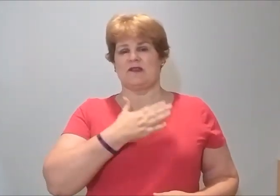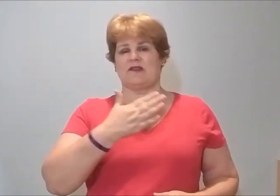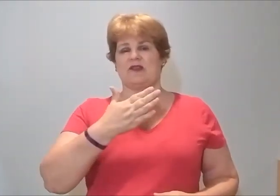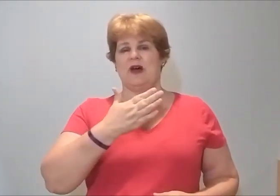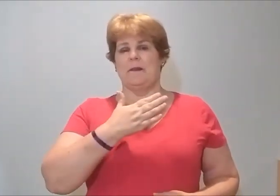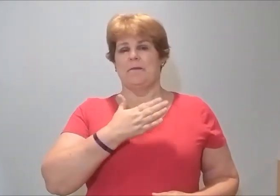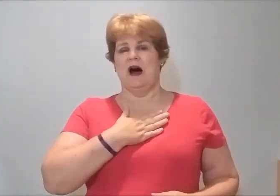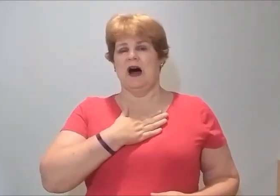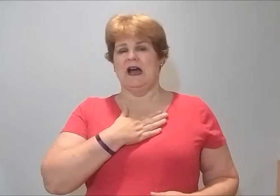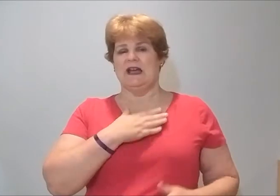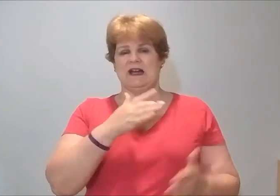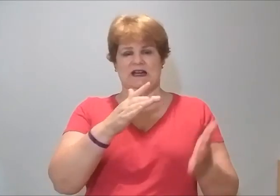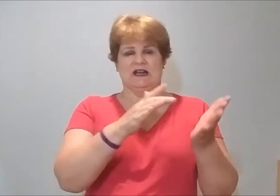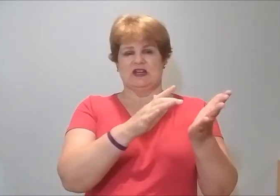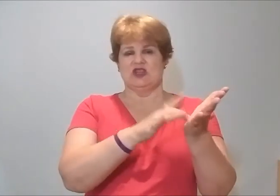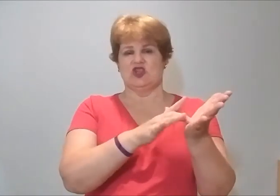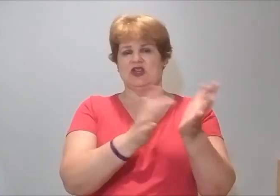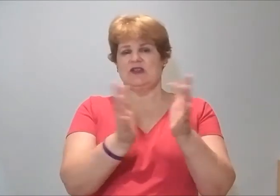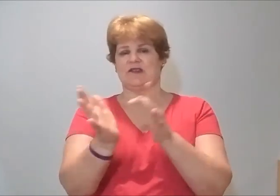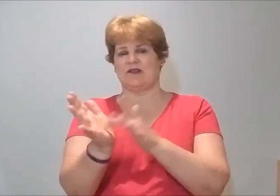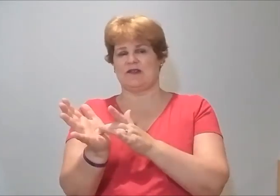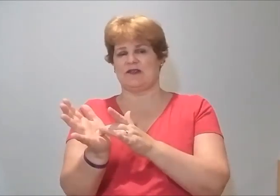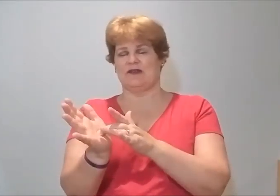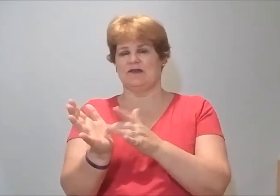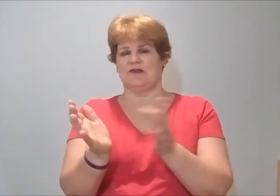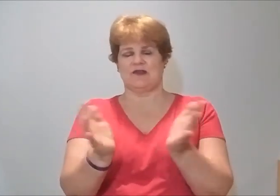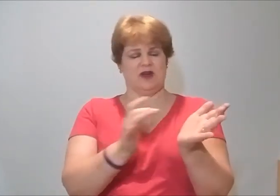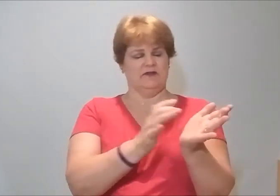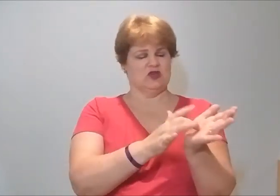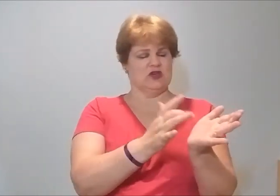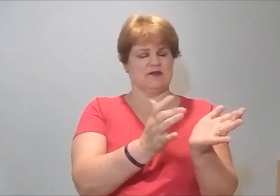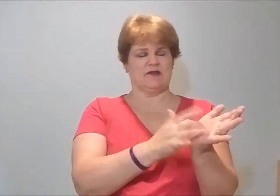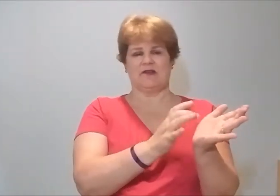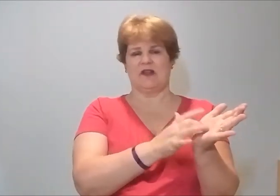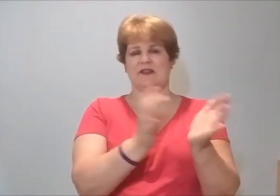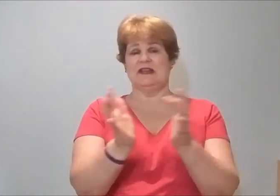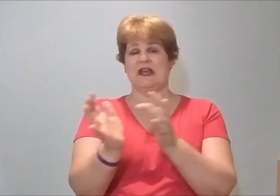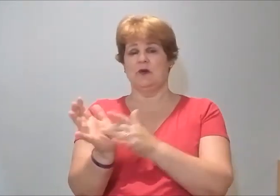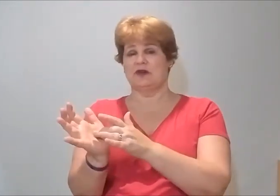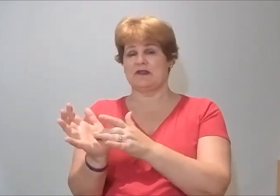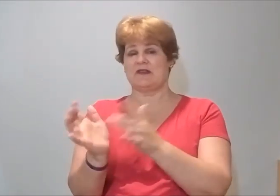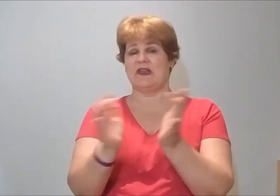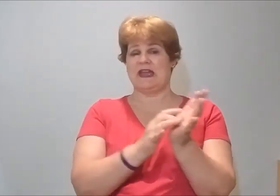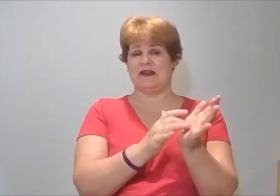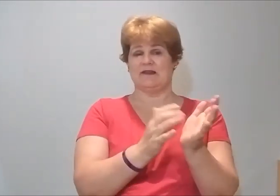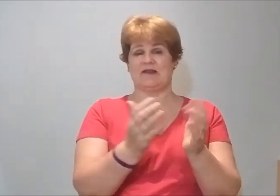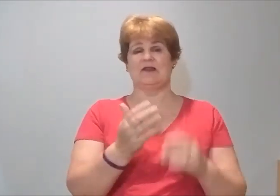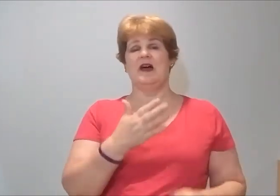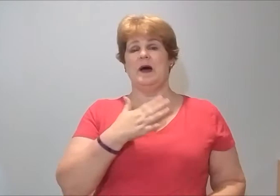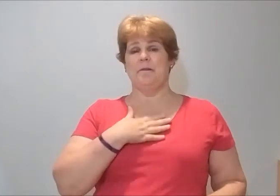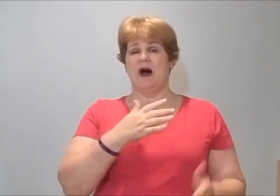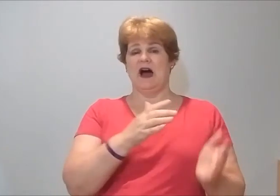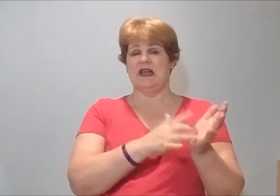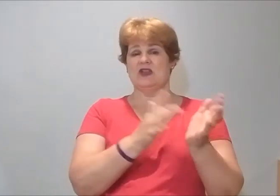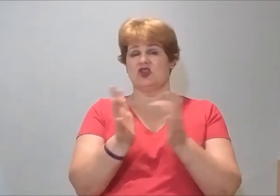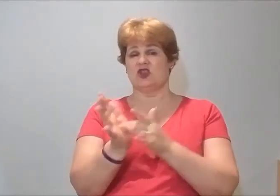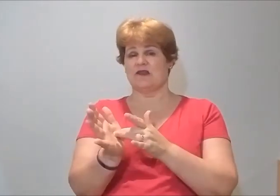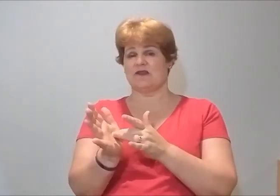chest, my Jesus. The sign for Jesus is like the nail prints in the hands. My